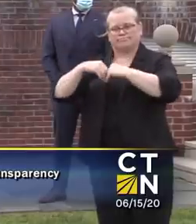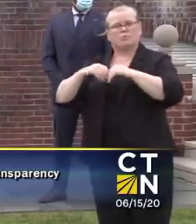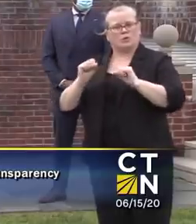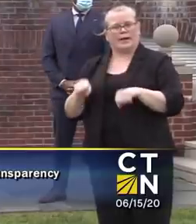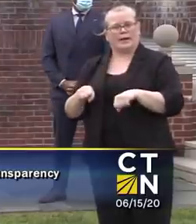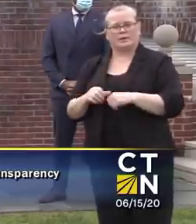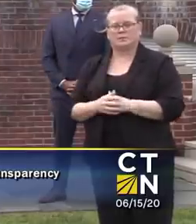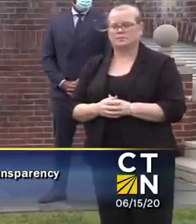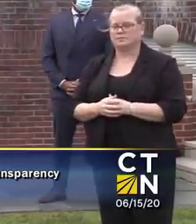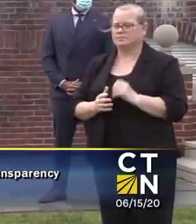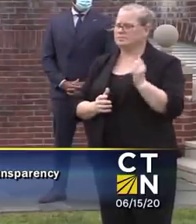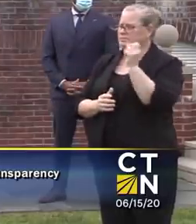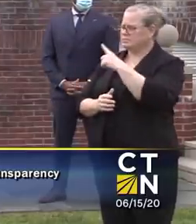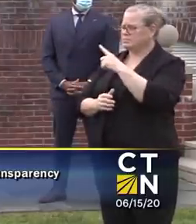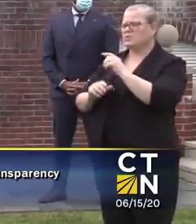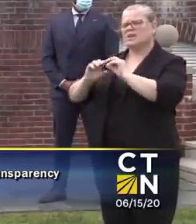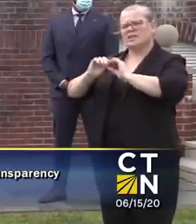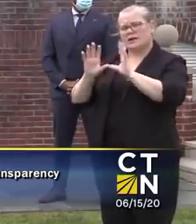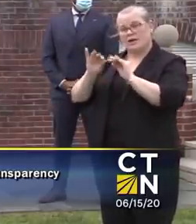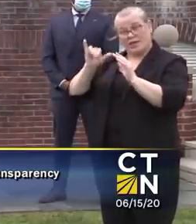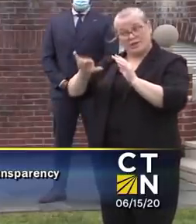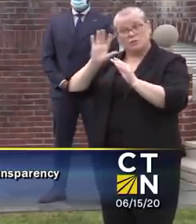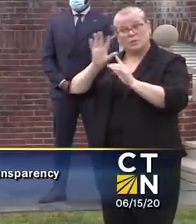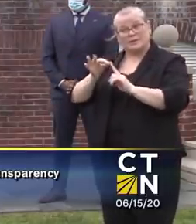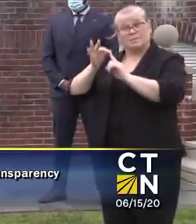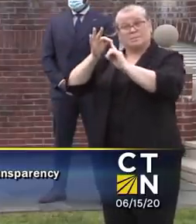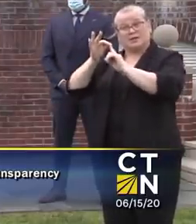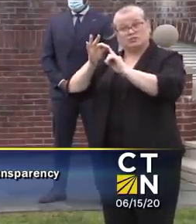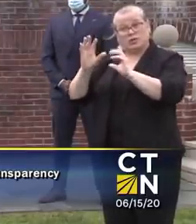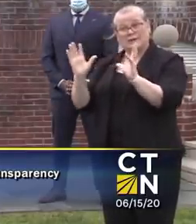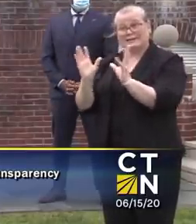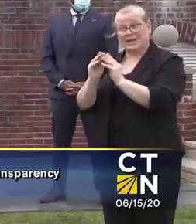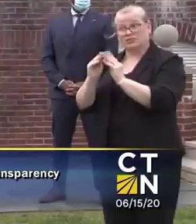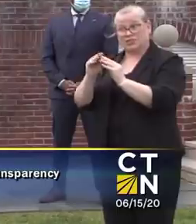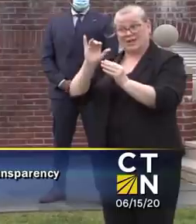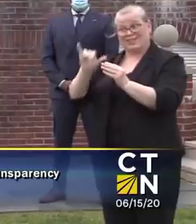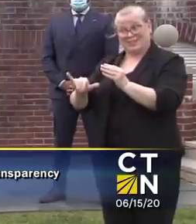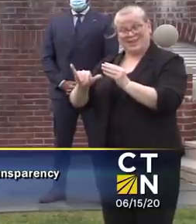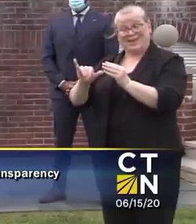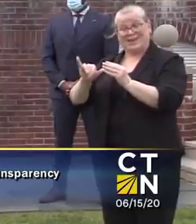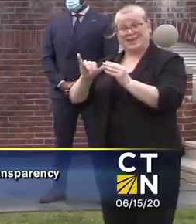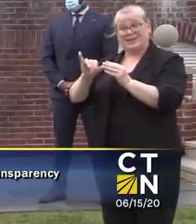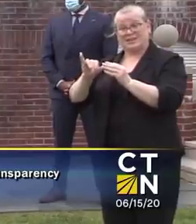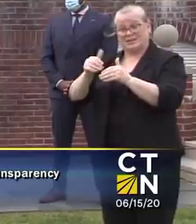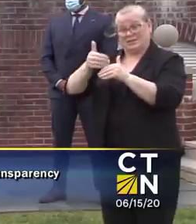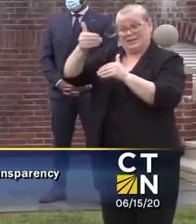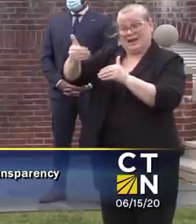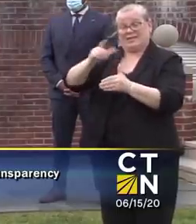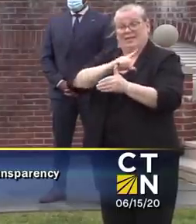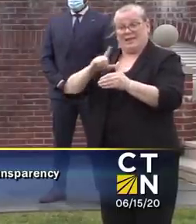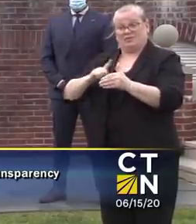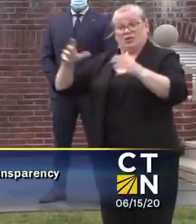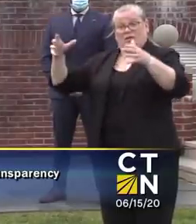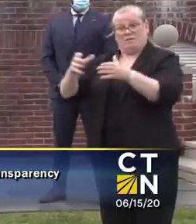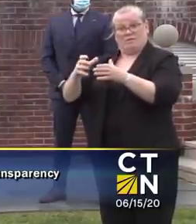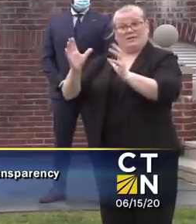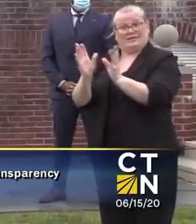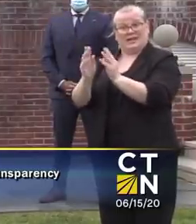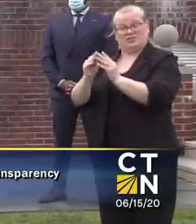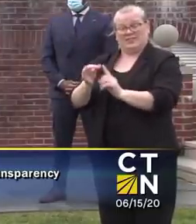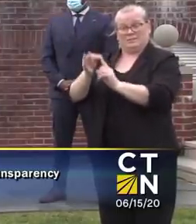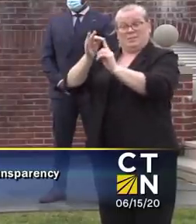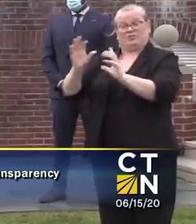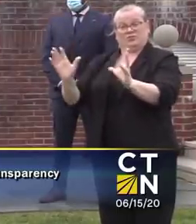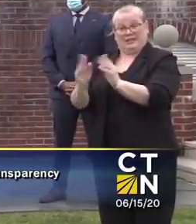Berengiu, that this would be in a special session? This would be codified in a special session, the upcoming special session? That's what we'd like to do, yes. Okay.